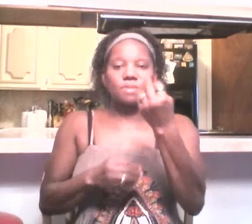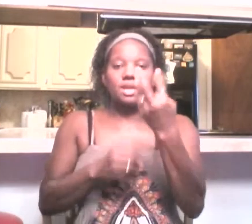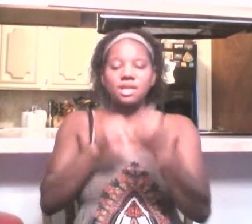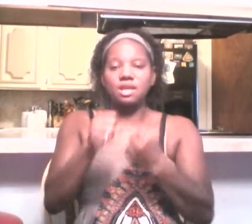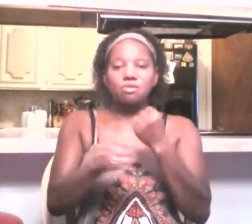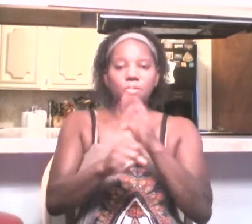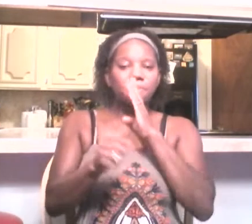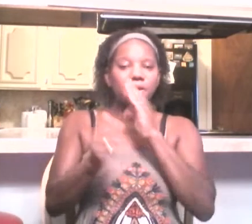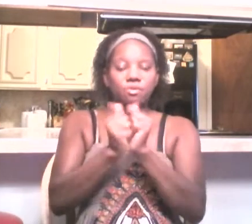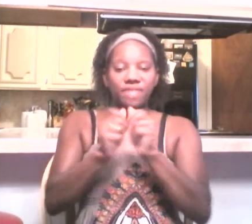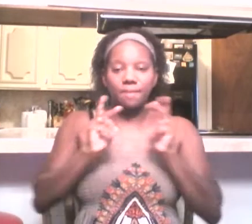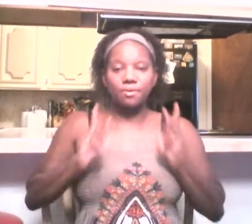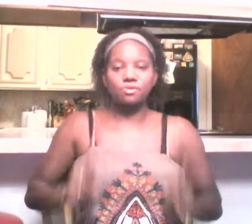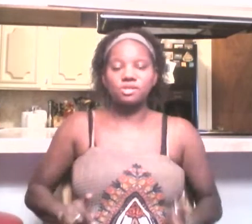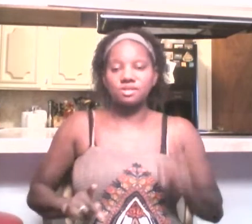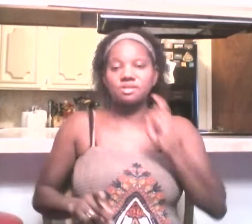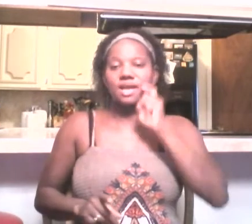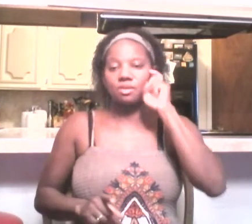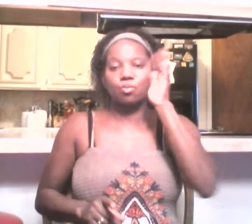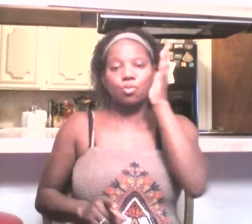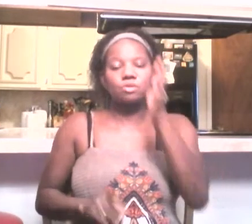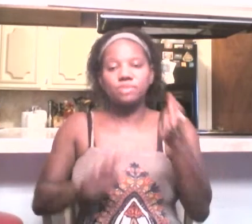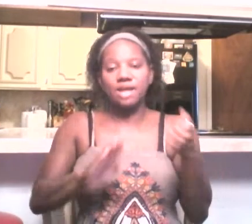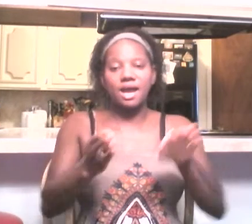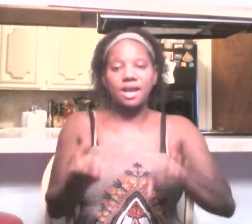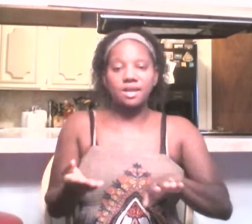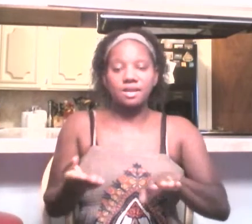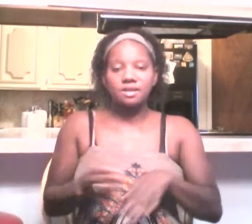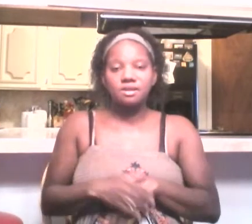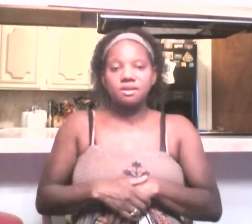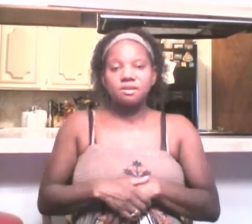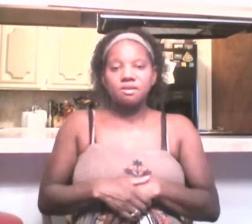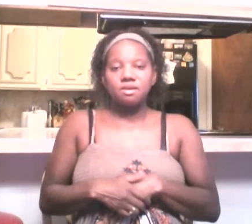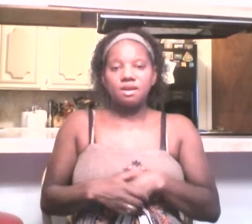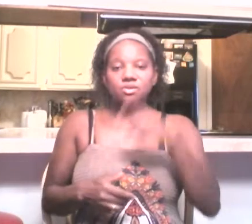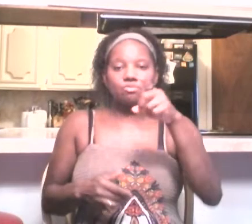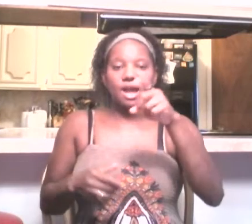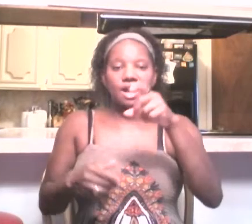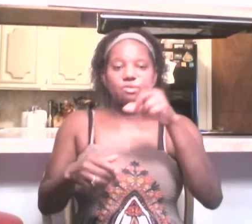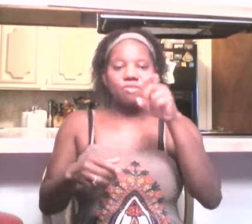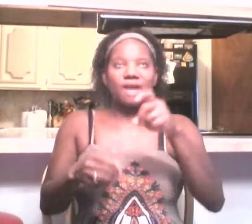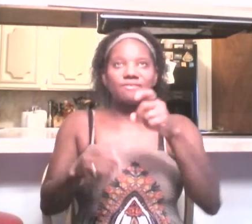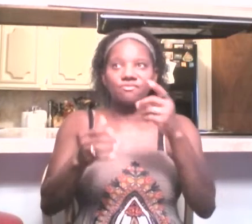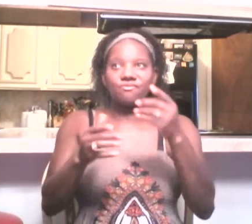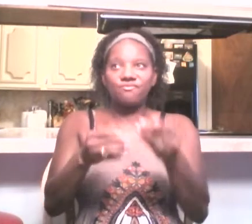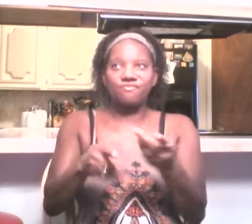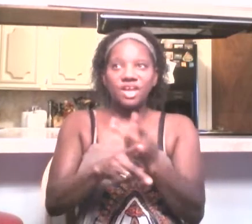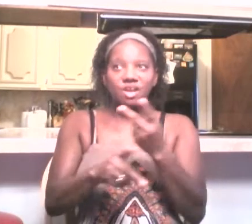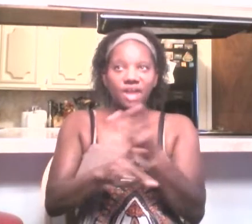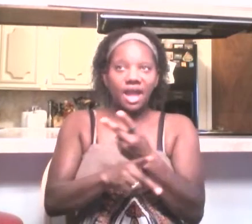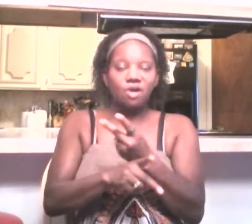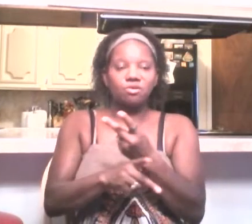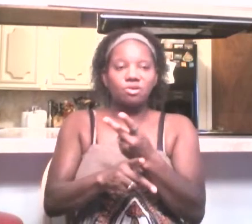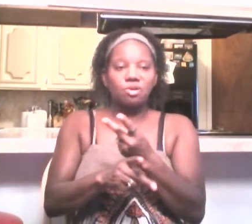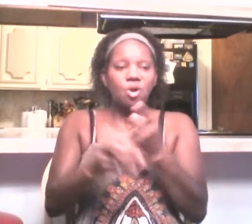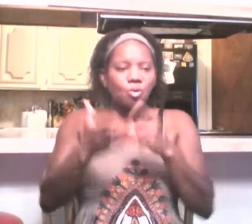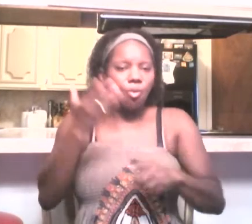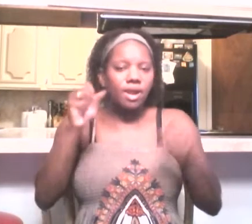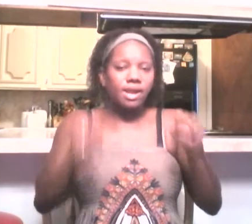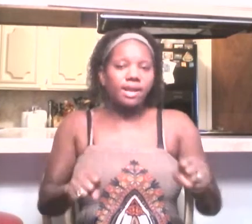many years of being with that person, sex will die. And you have to figure out, what can